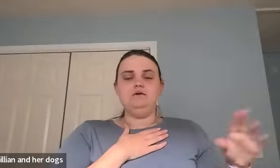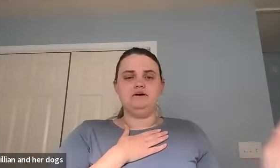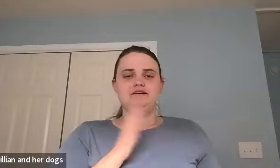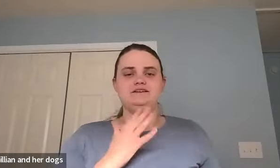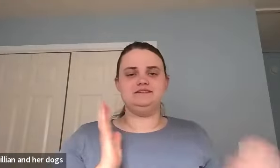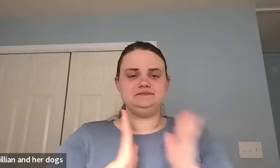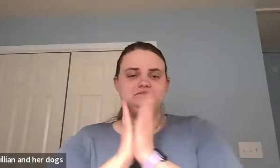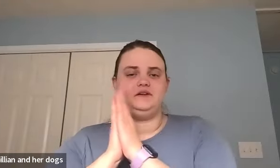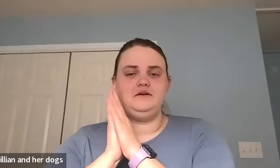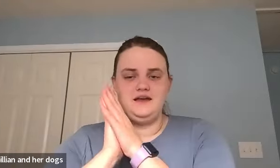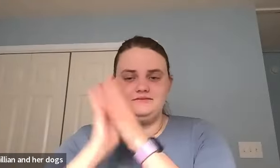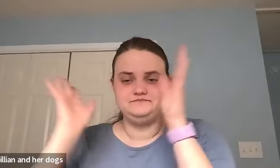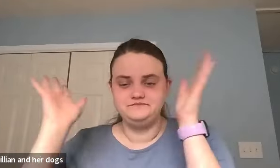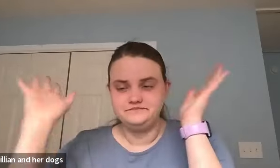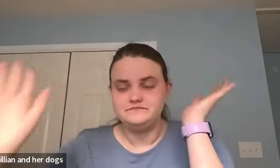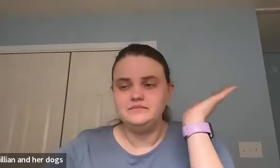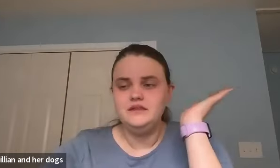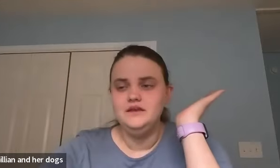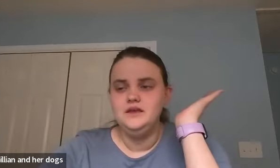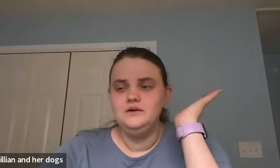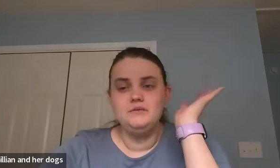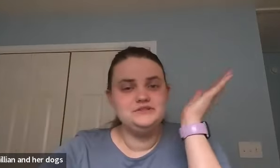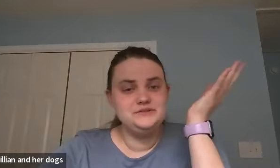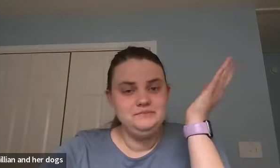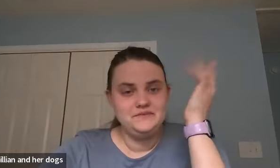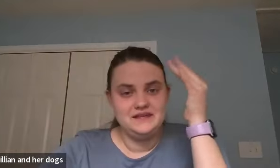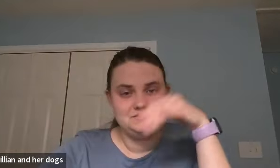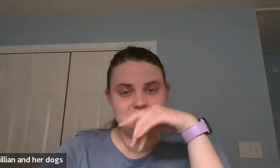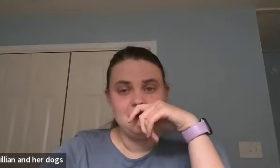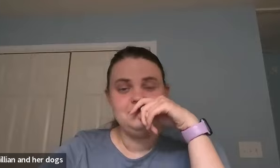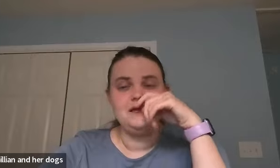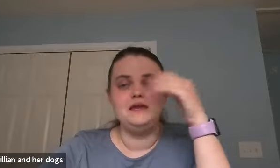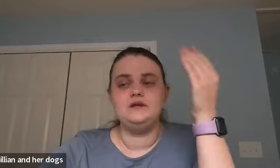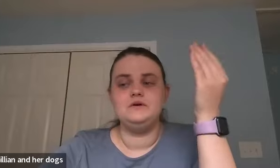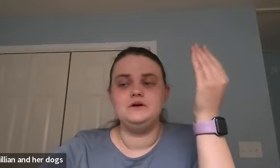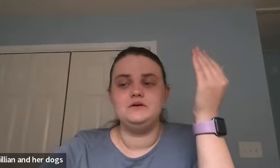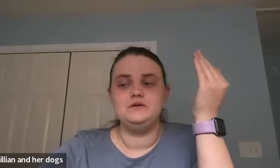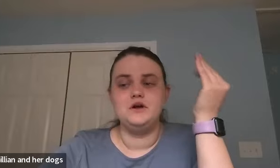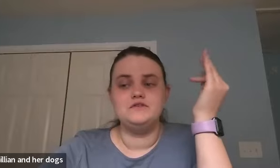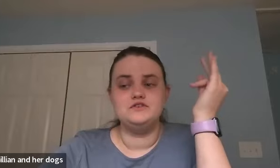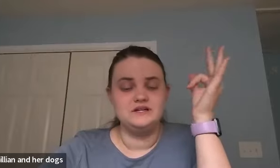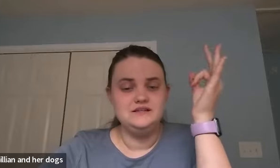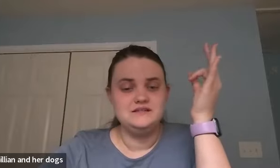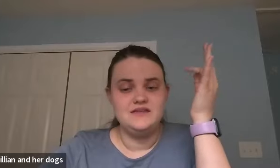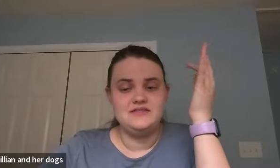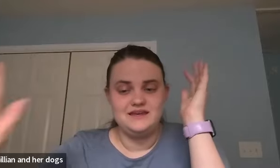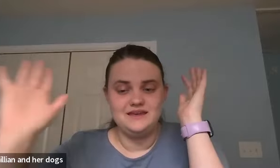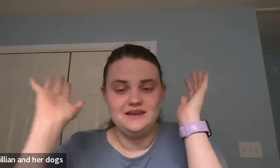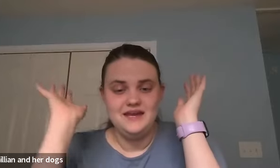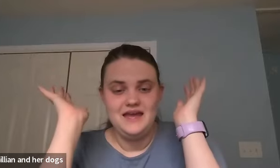Ooh. Okay. What we'll do is we'll stop and we will go over the drinks. And then